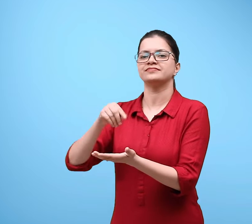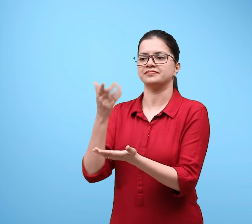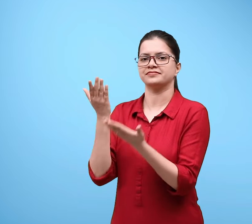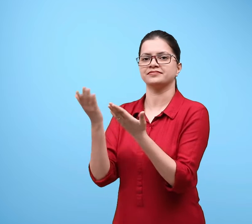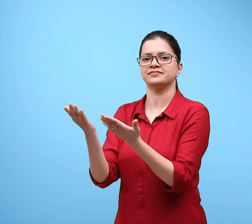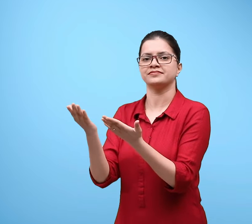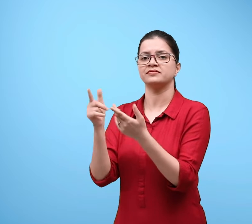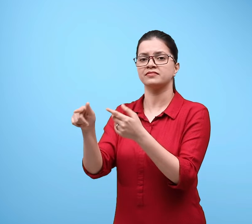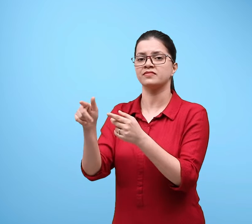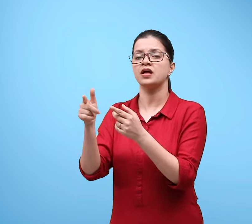Sugar.